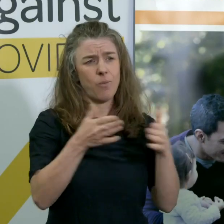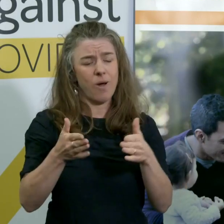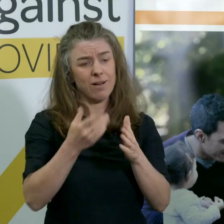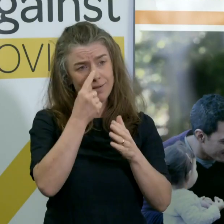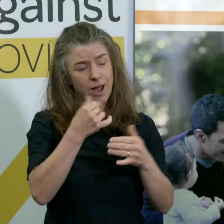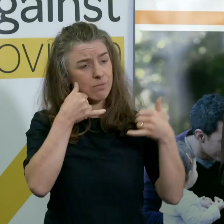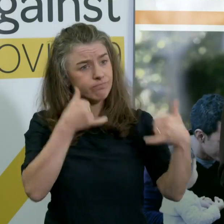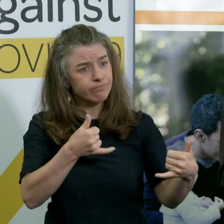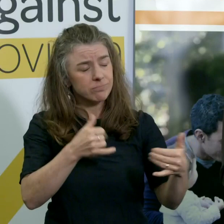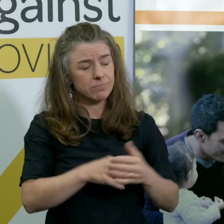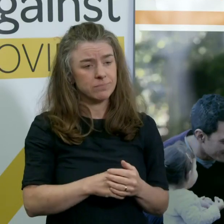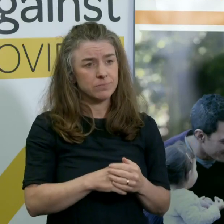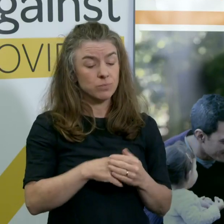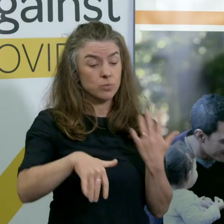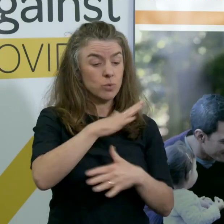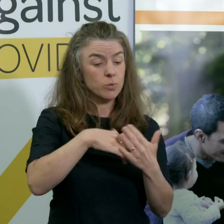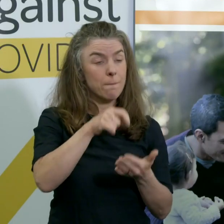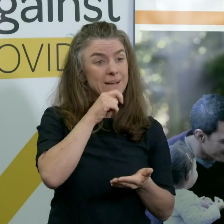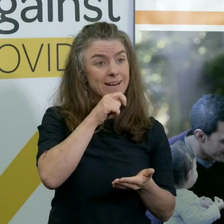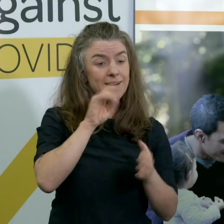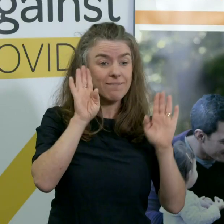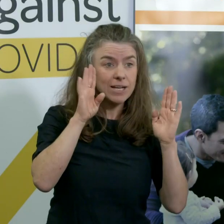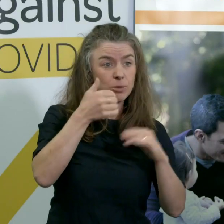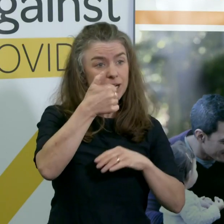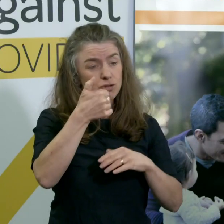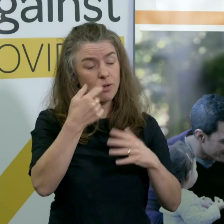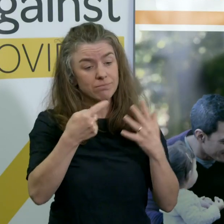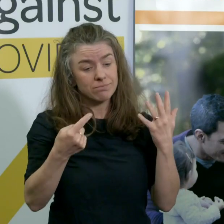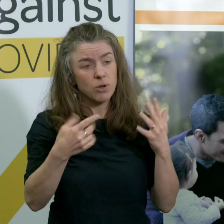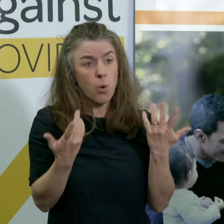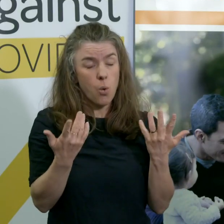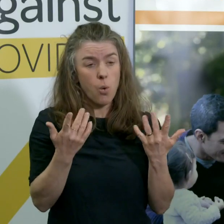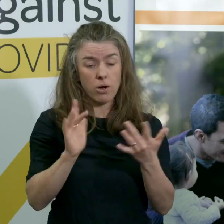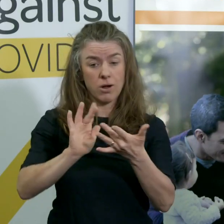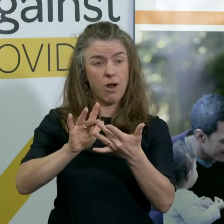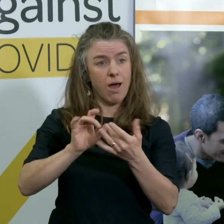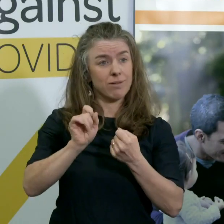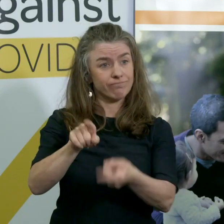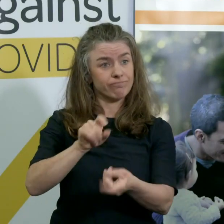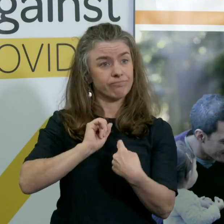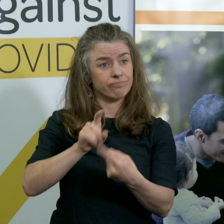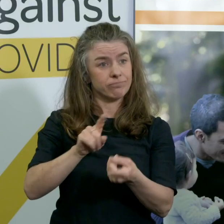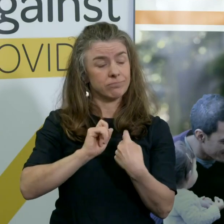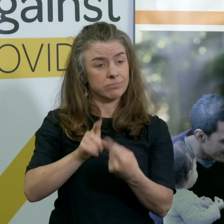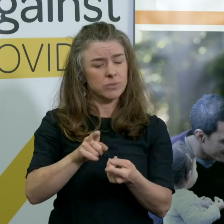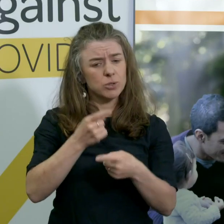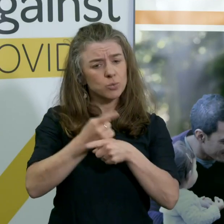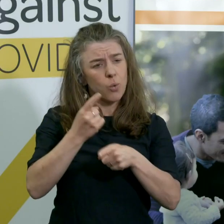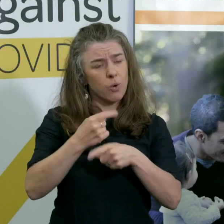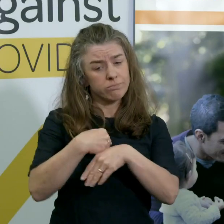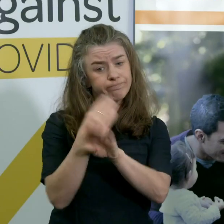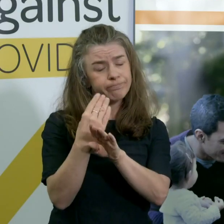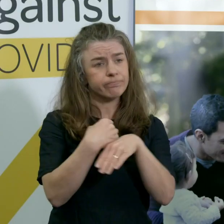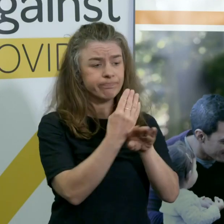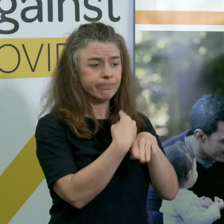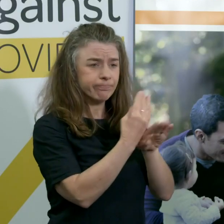by phone, social media of course, or through online contact. Talking to people and checking in on others not only helps